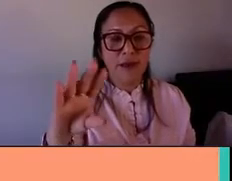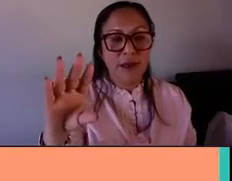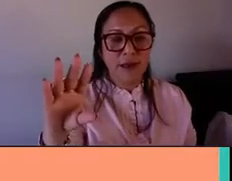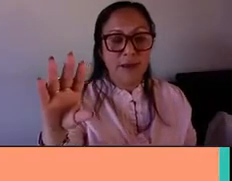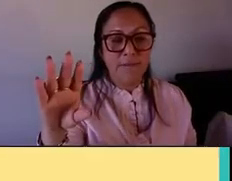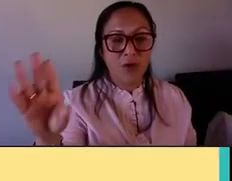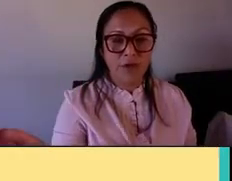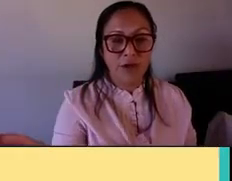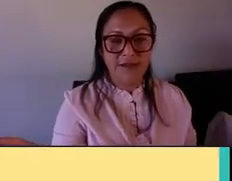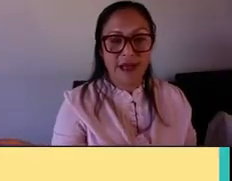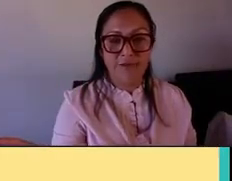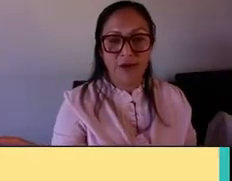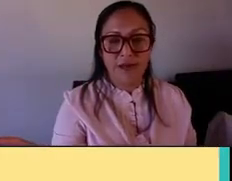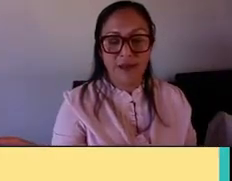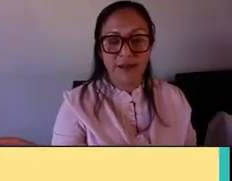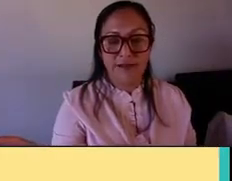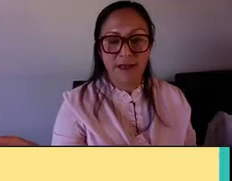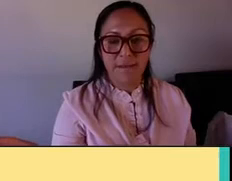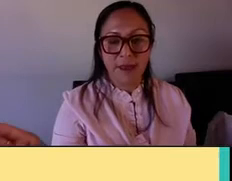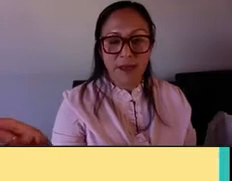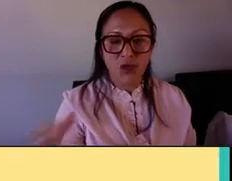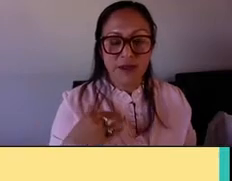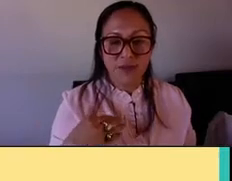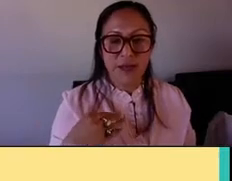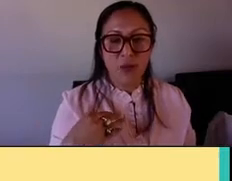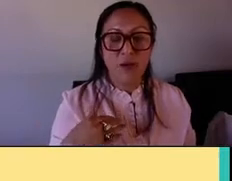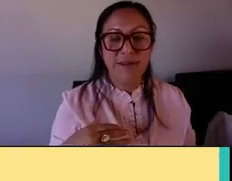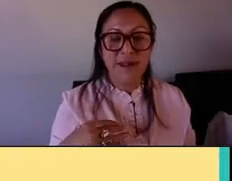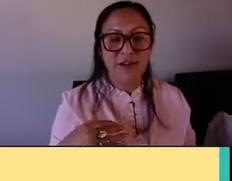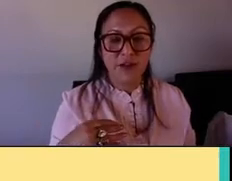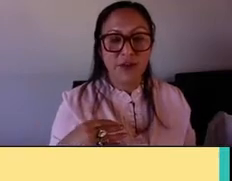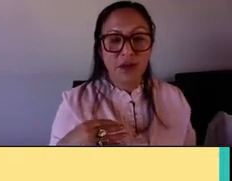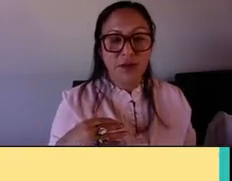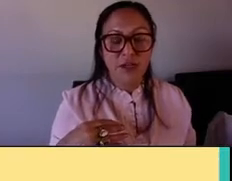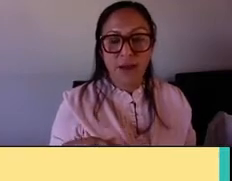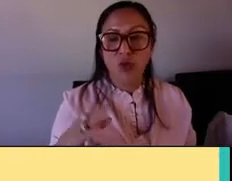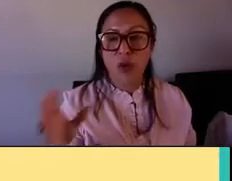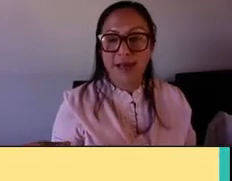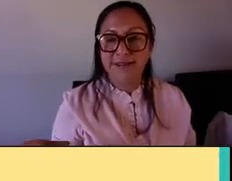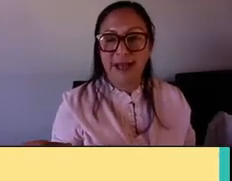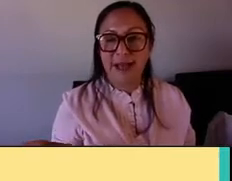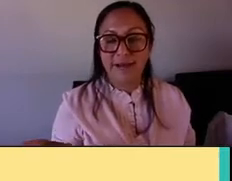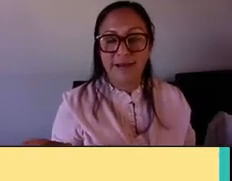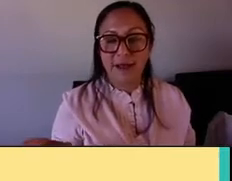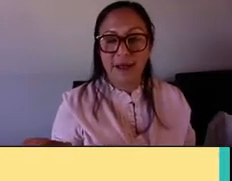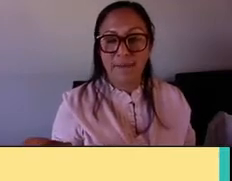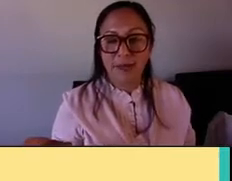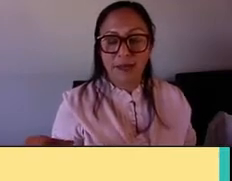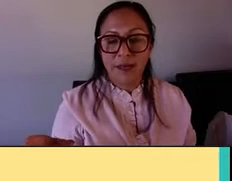everyone, hopefully you guys have your emails to us. We're going to send you the top 20